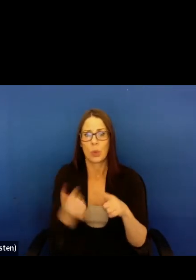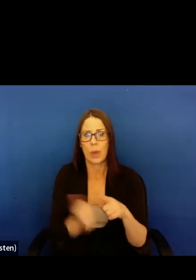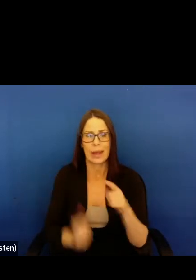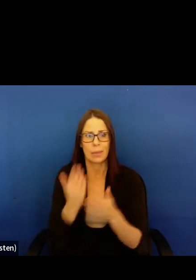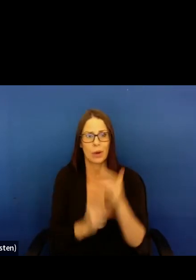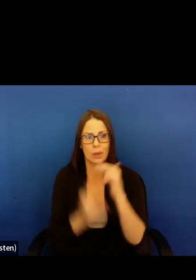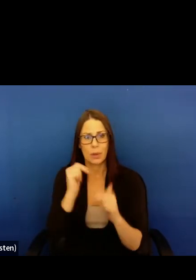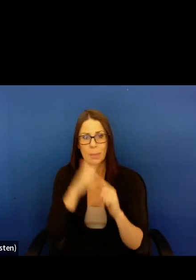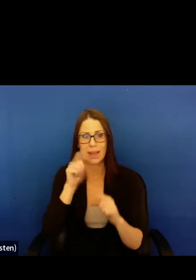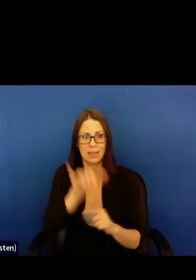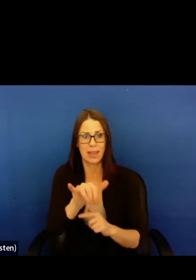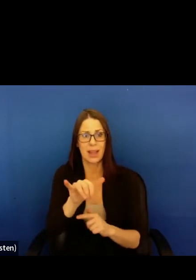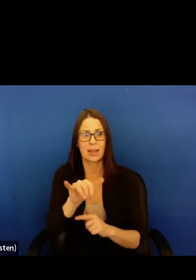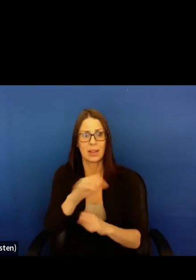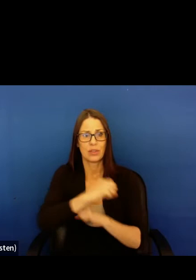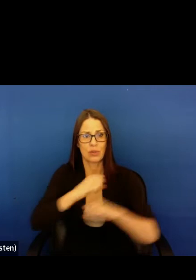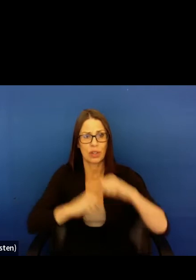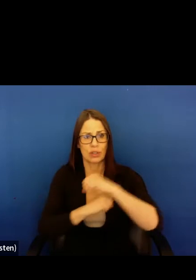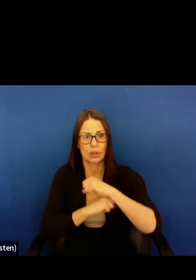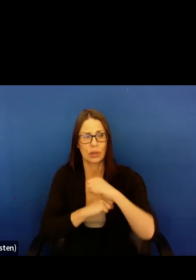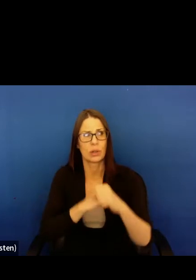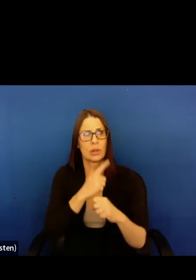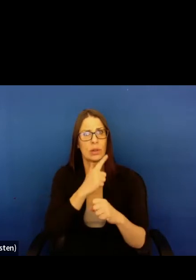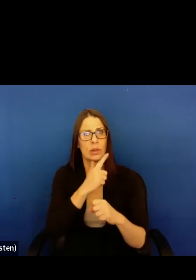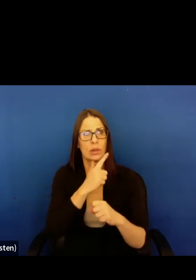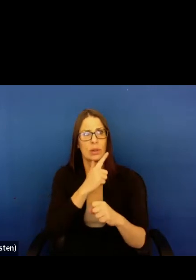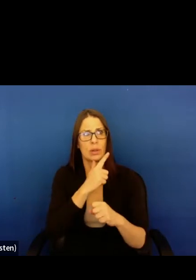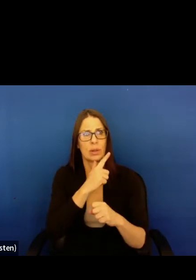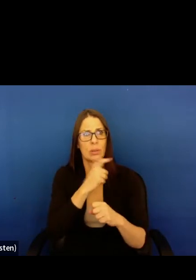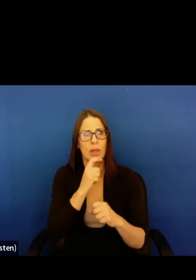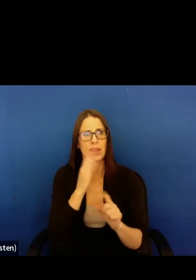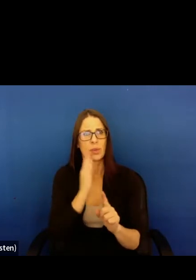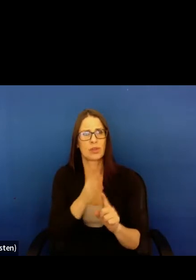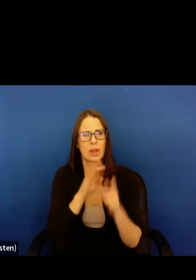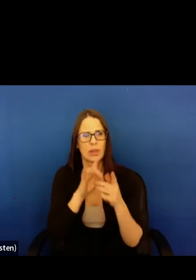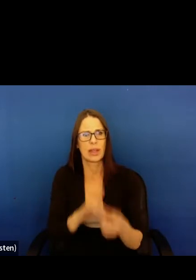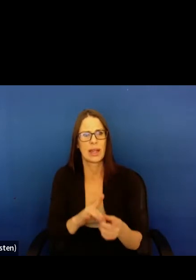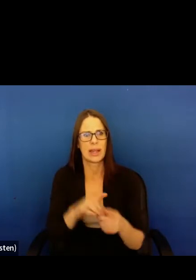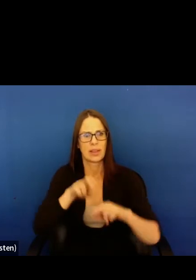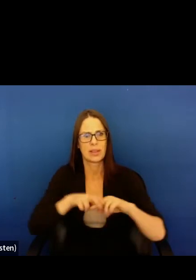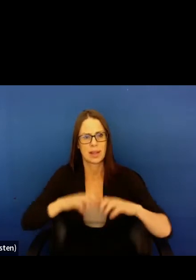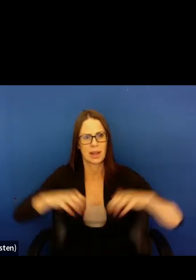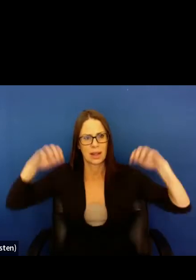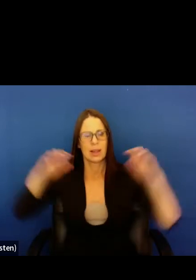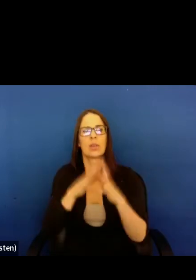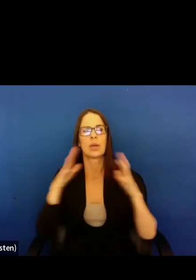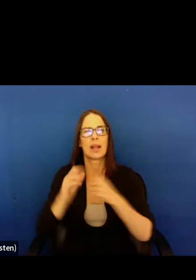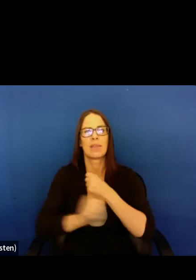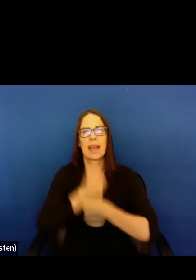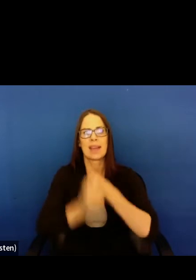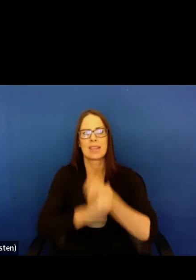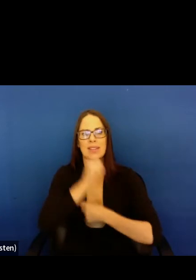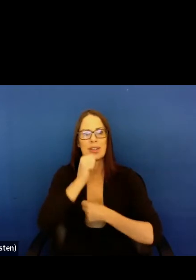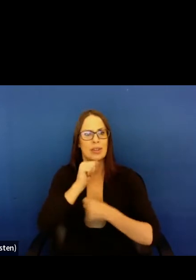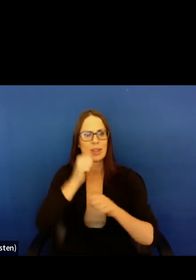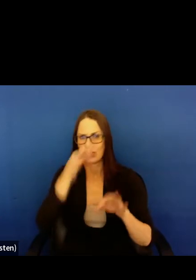being directly related to the seating risers, there was a lot of hazard just by navigating. So a